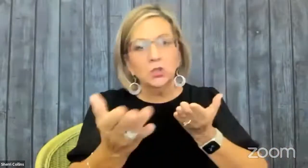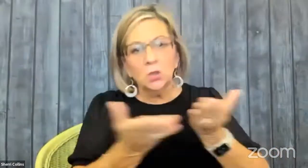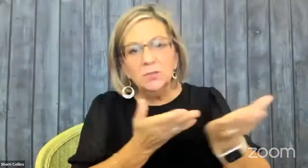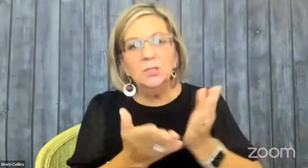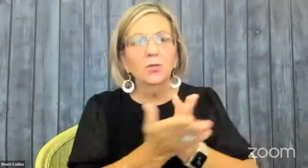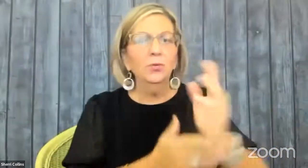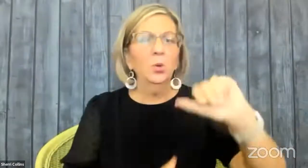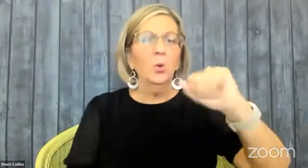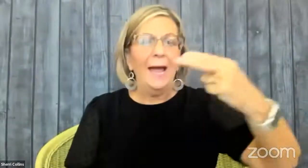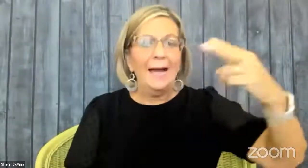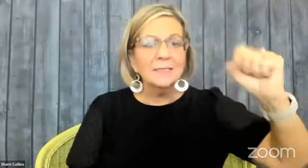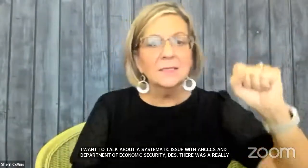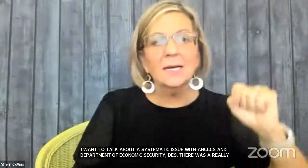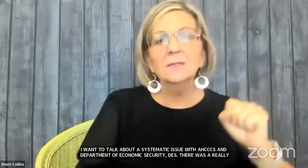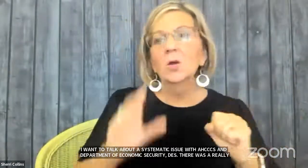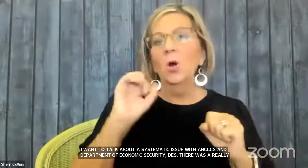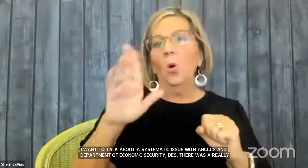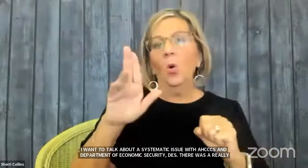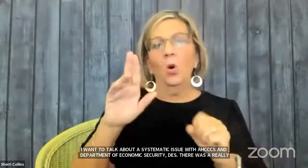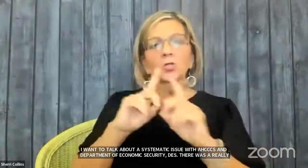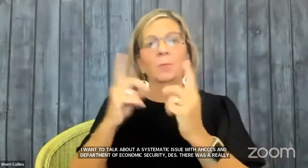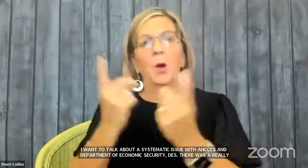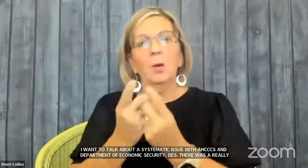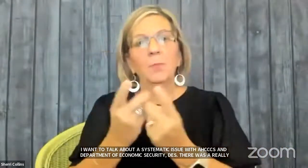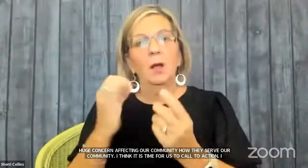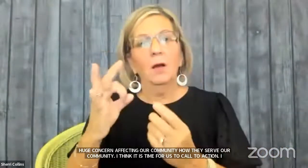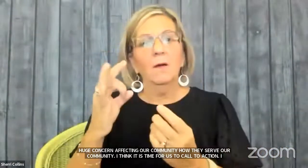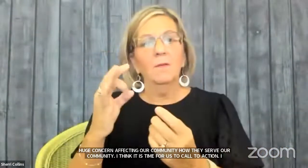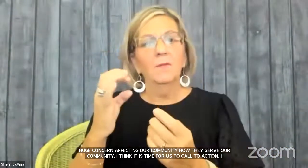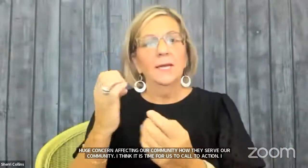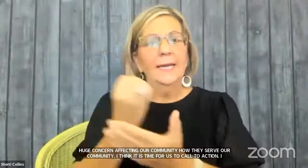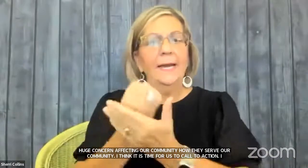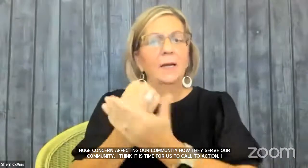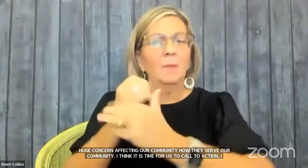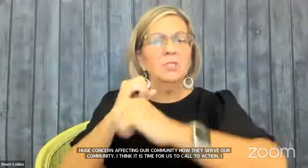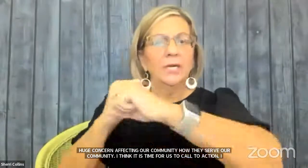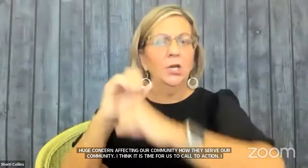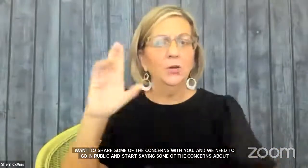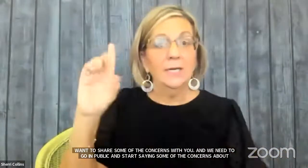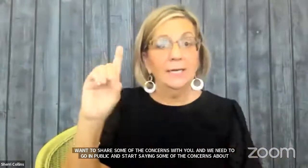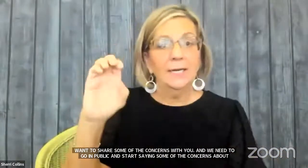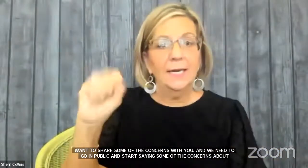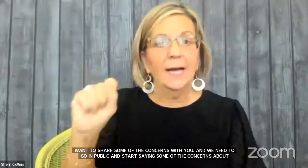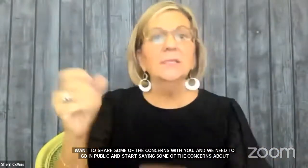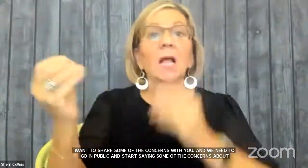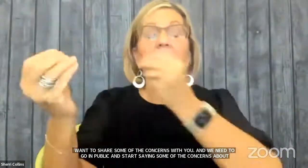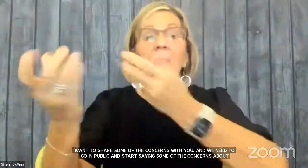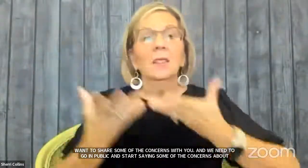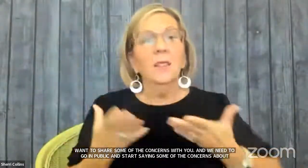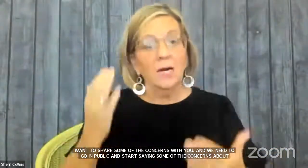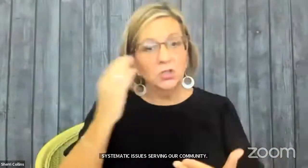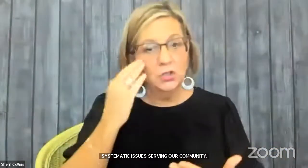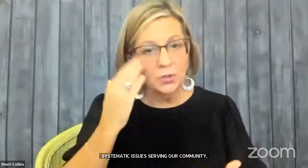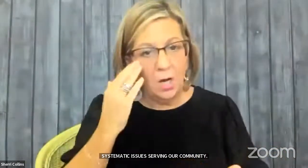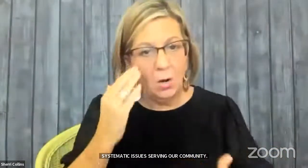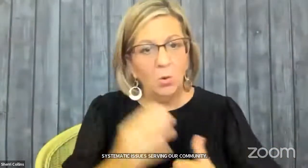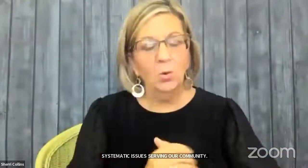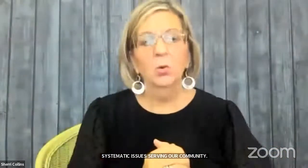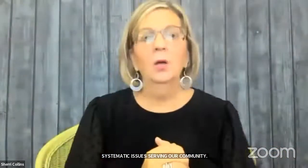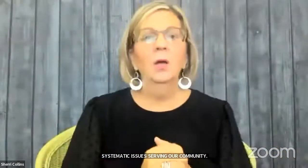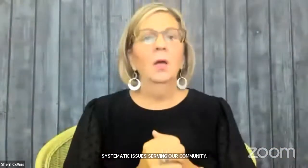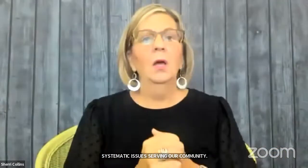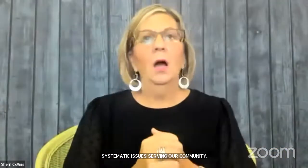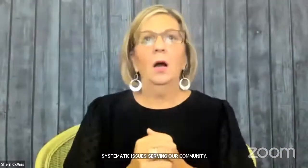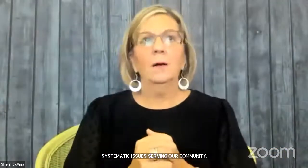get services through Access or Department of Economic Security, DES, let us